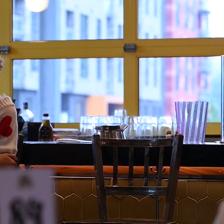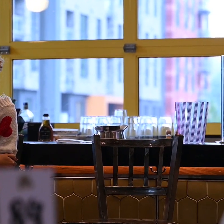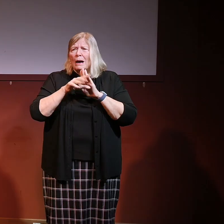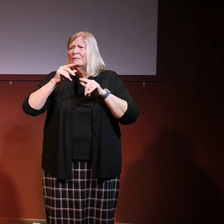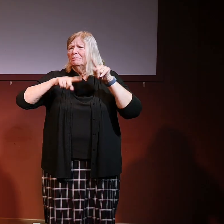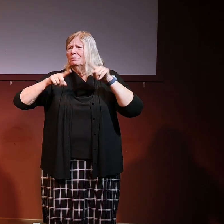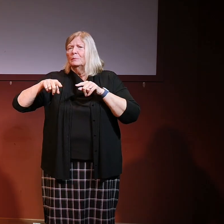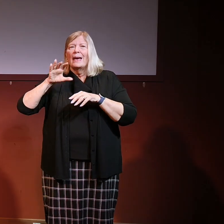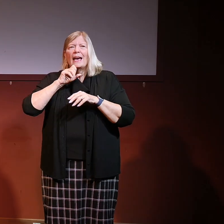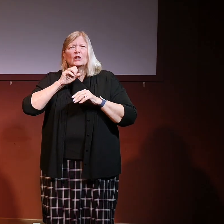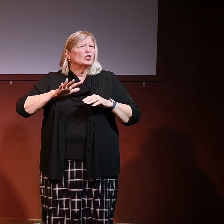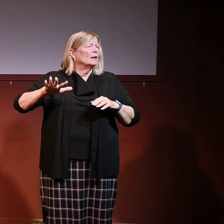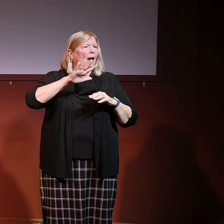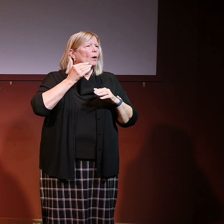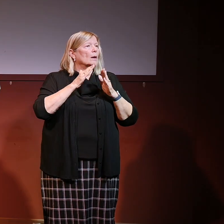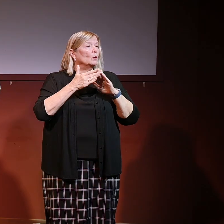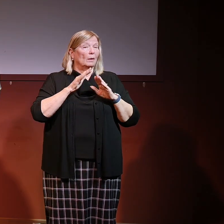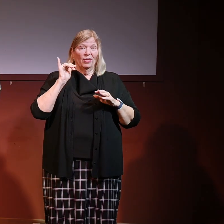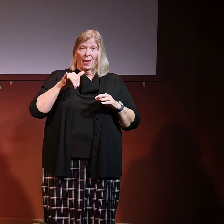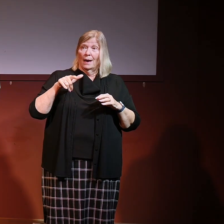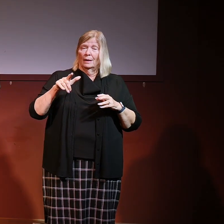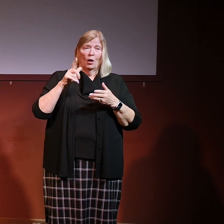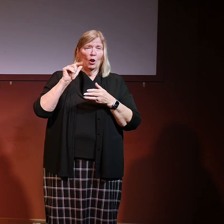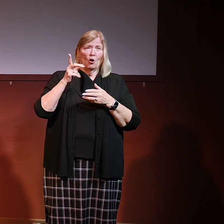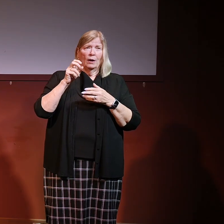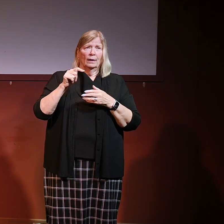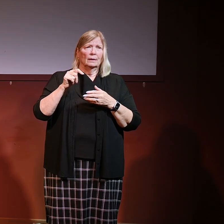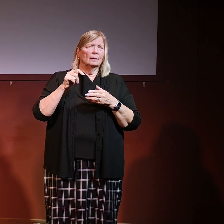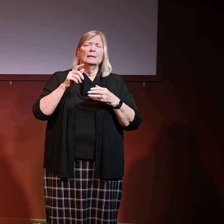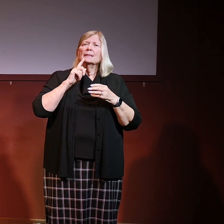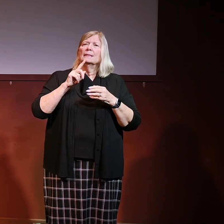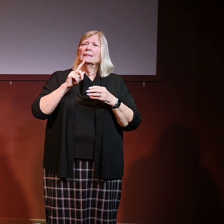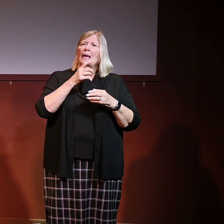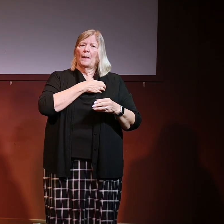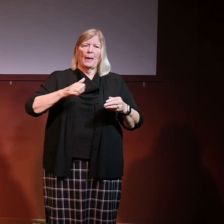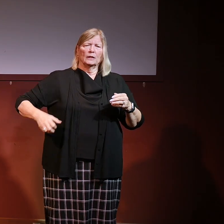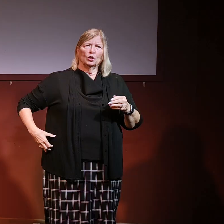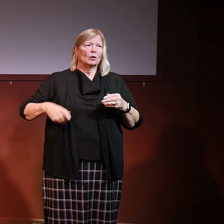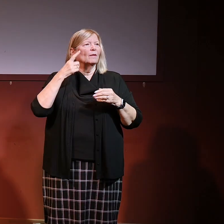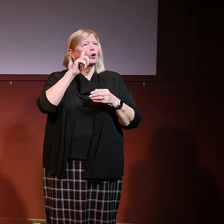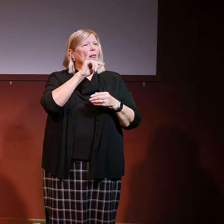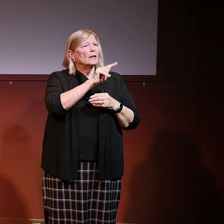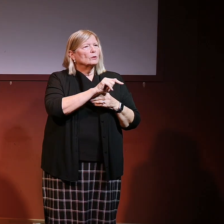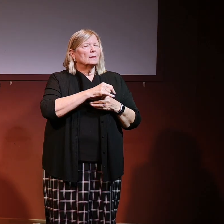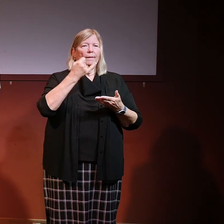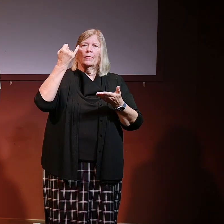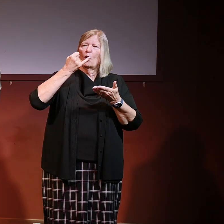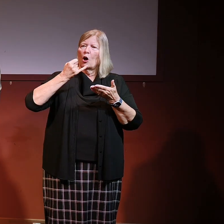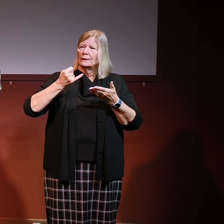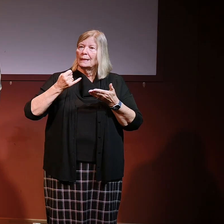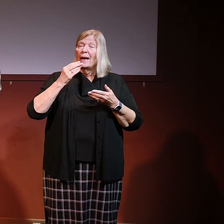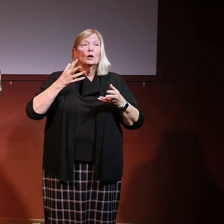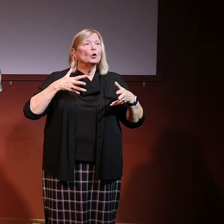community. Our Youth Poet Laureate serves as an ambassador for literacy, the arts,